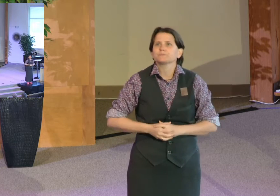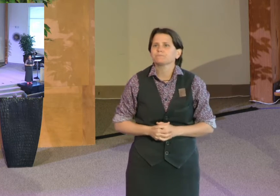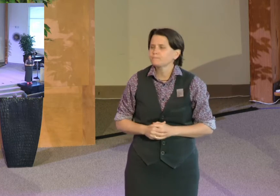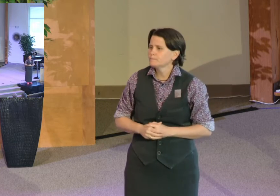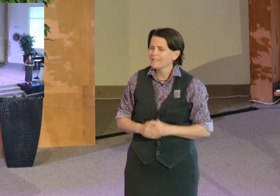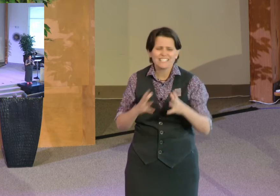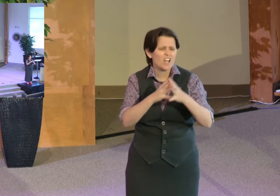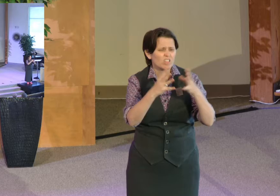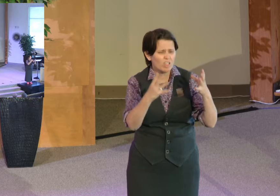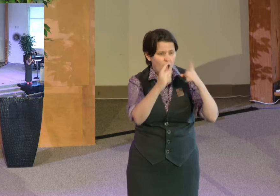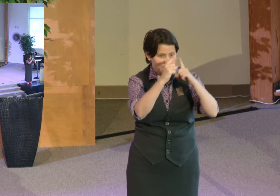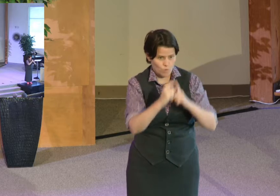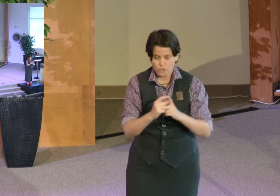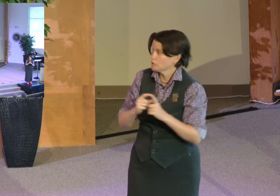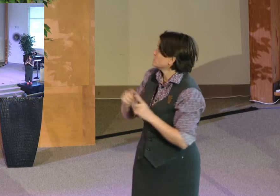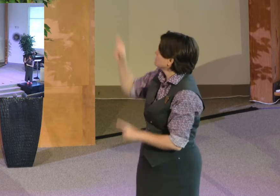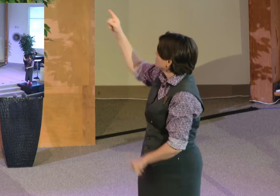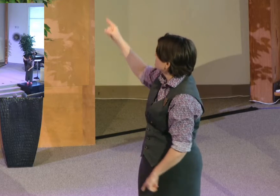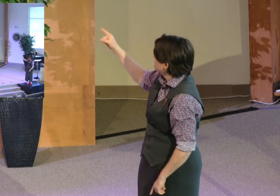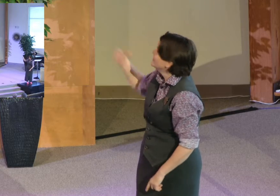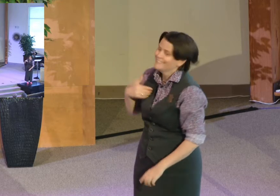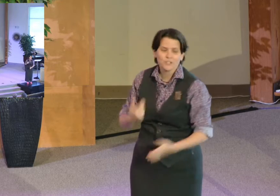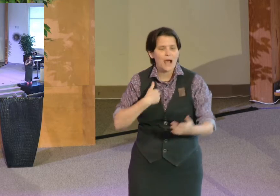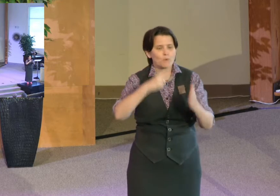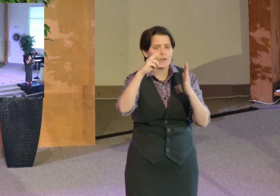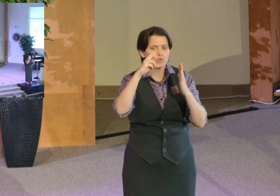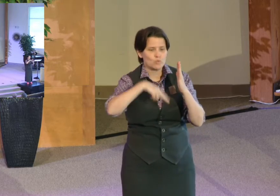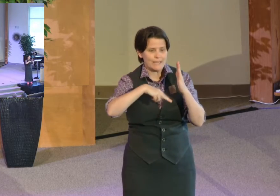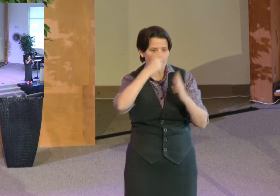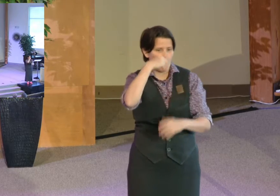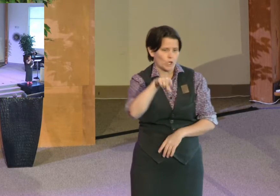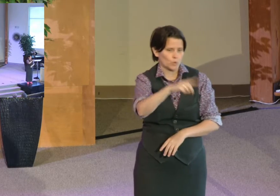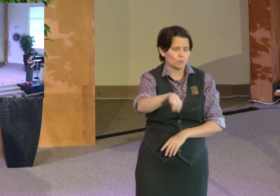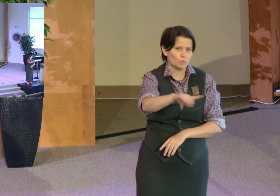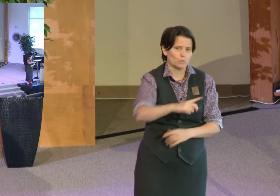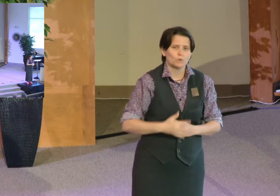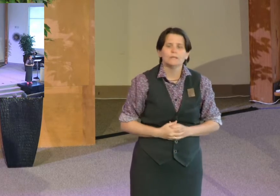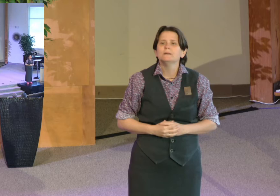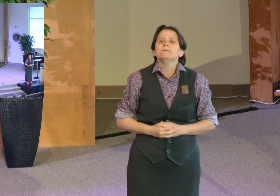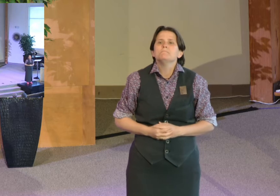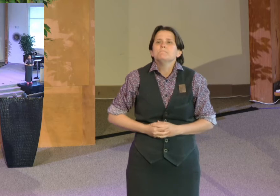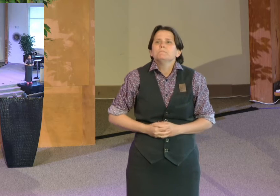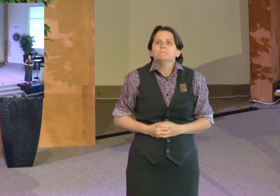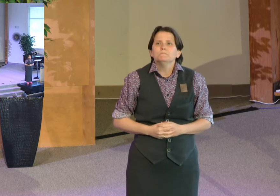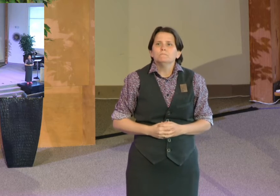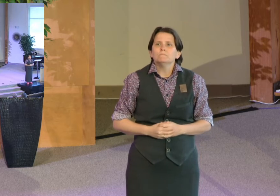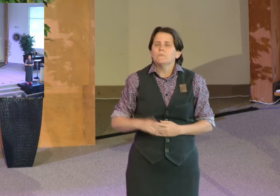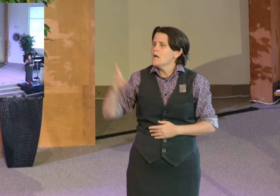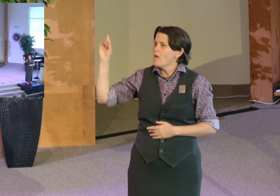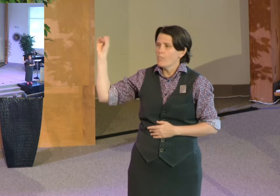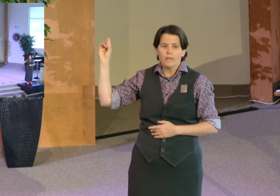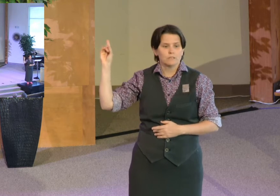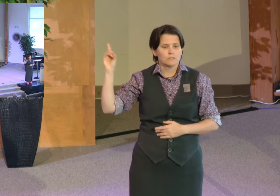it to you as well. This came out because of Juneteenth. And so for those of you who may not